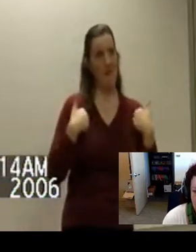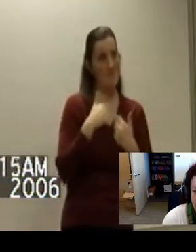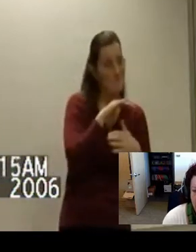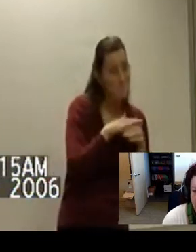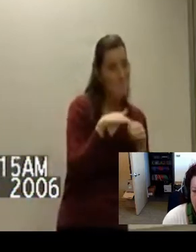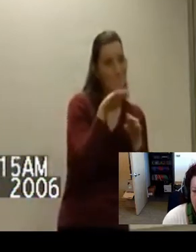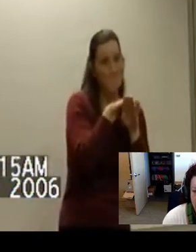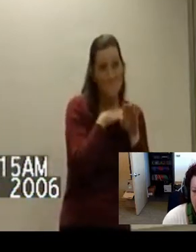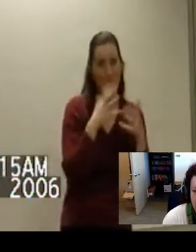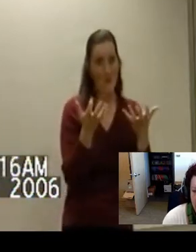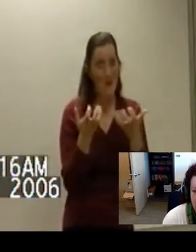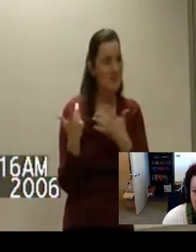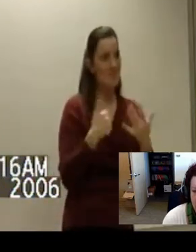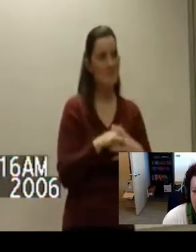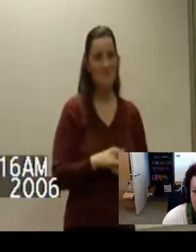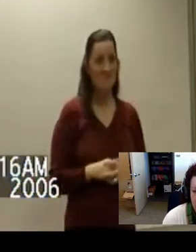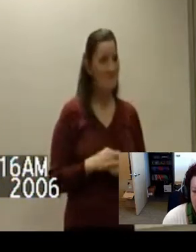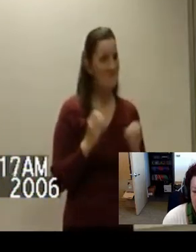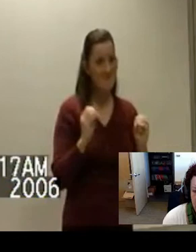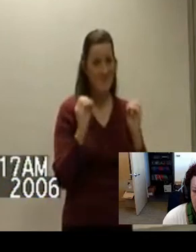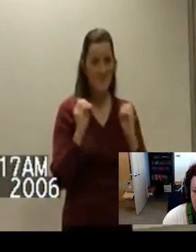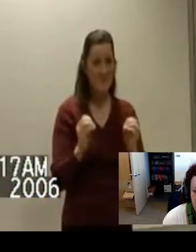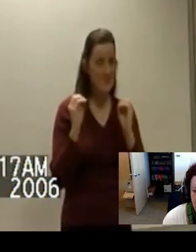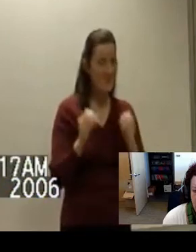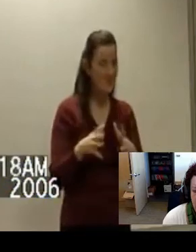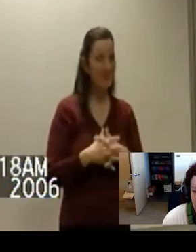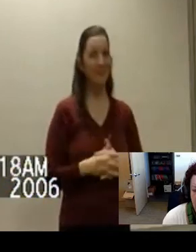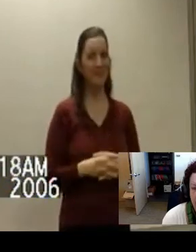just had cats or dogs, you know.